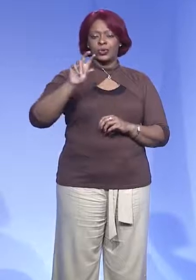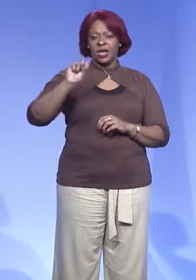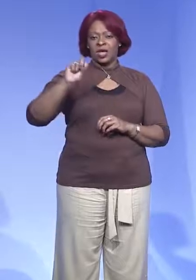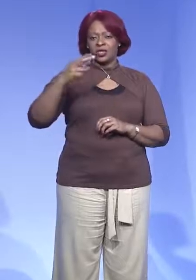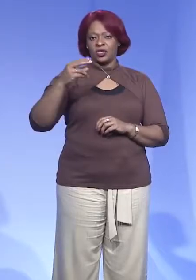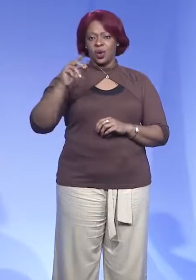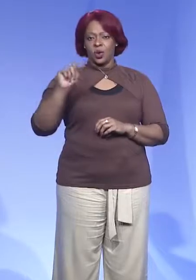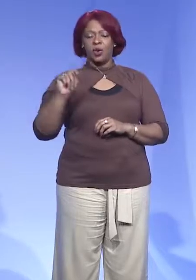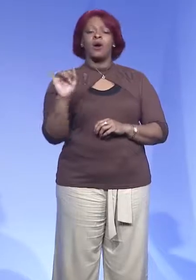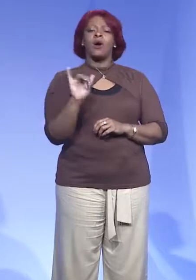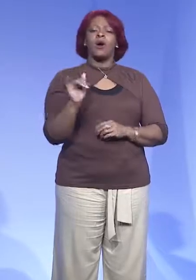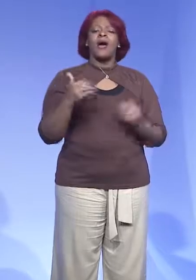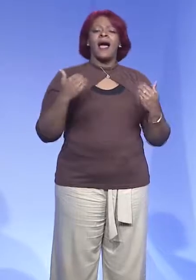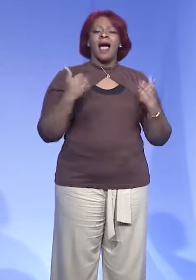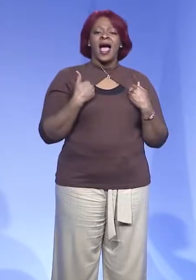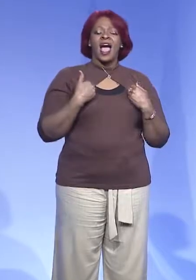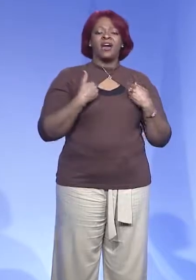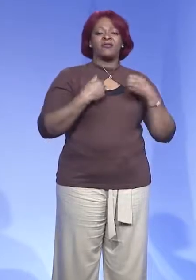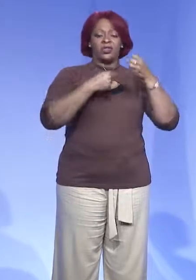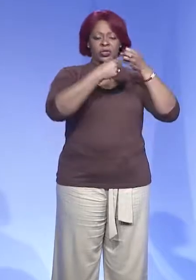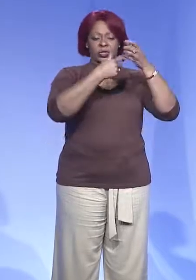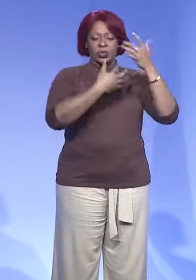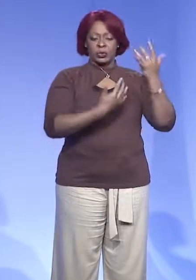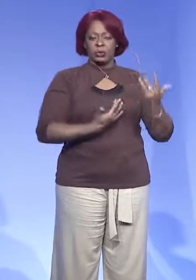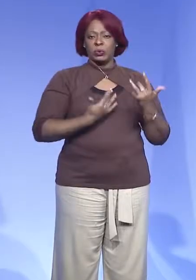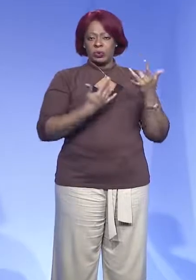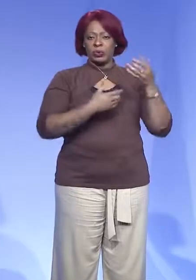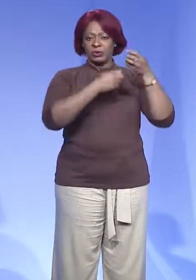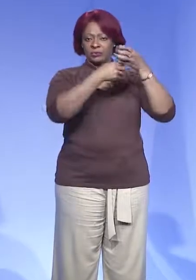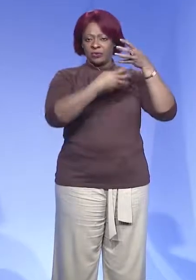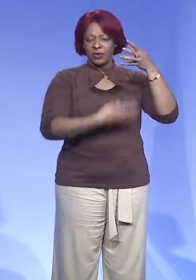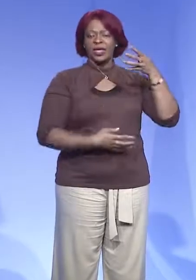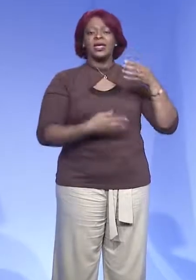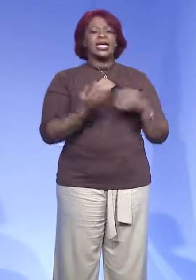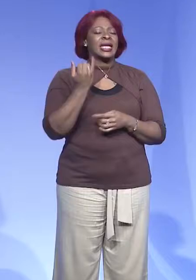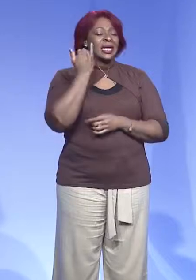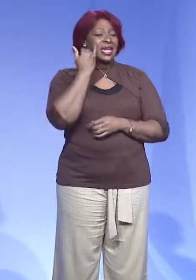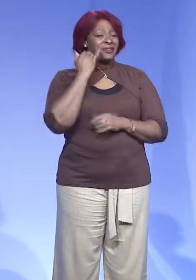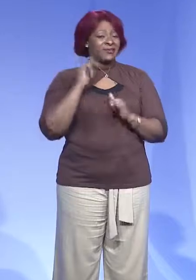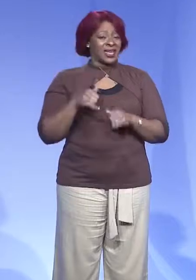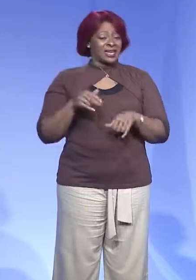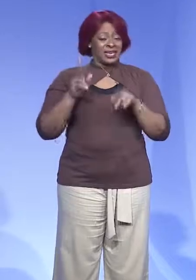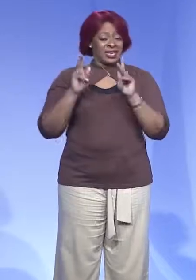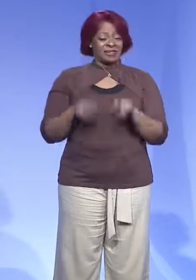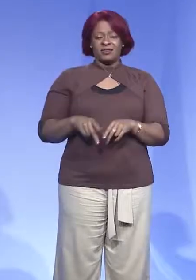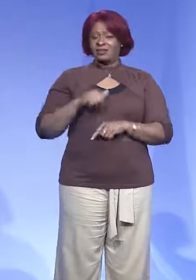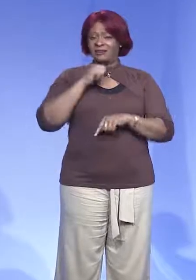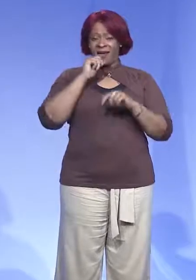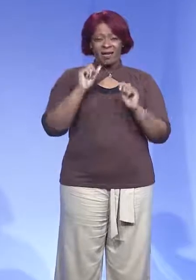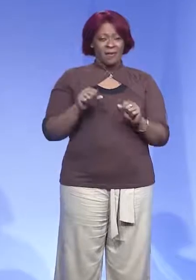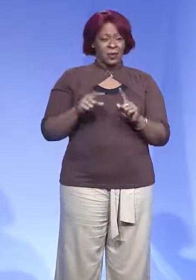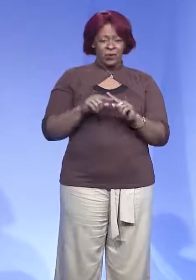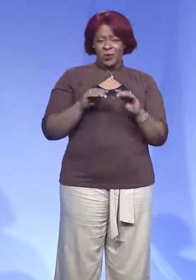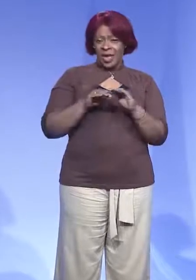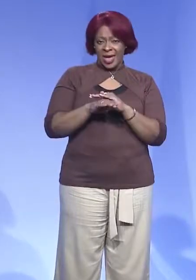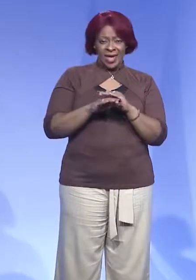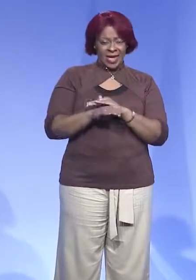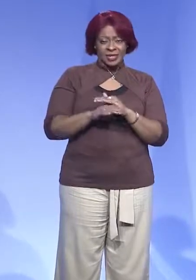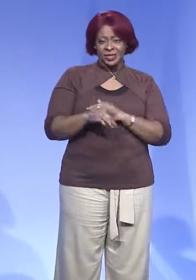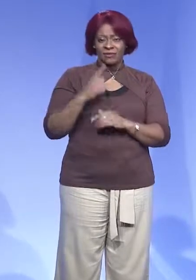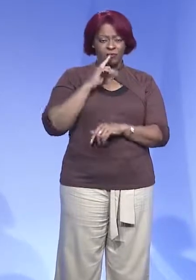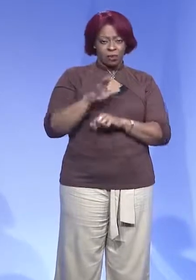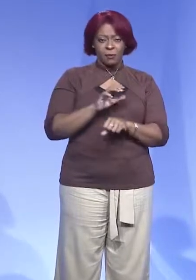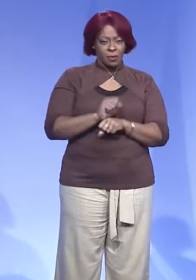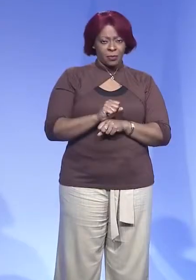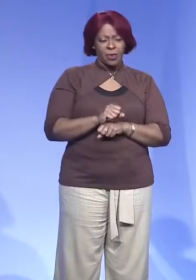901-222-SHOT. There is also a queue within that phone line whereby if an individual is not able to access for an